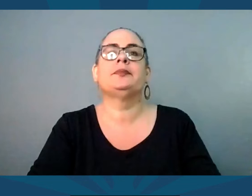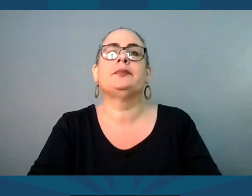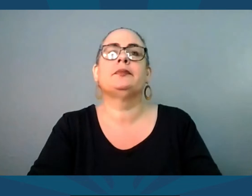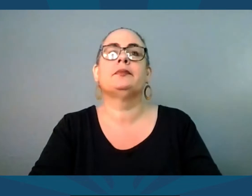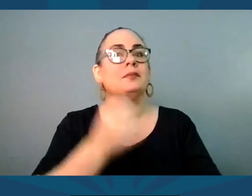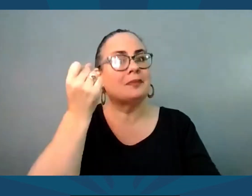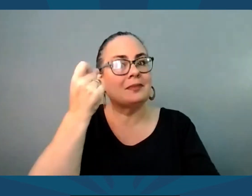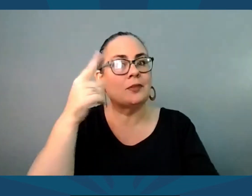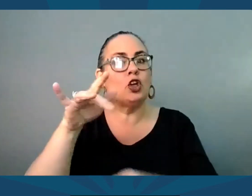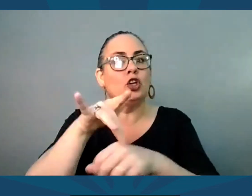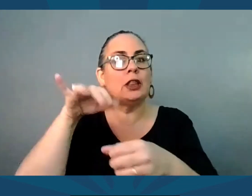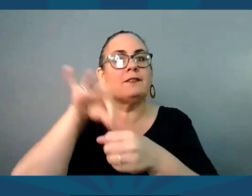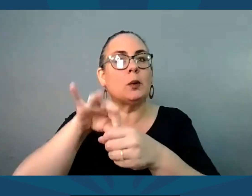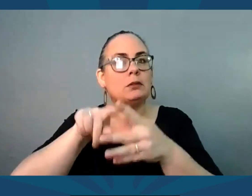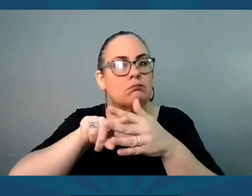county.